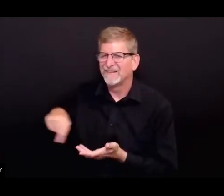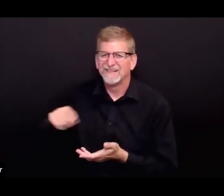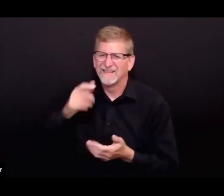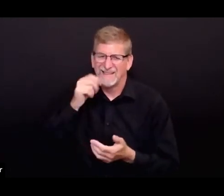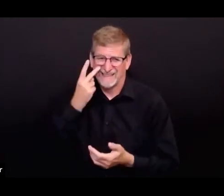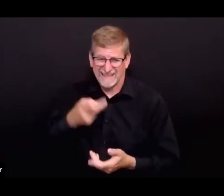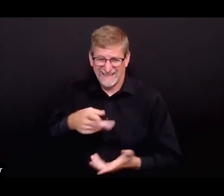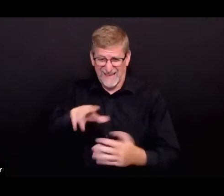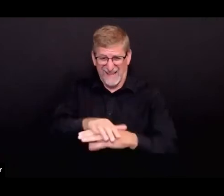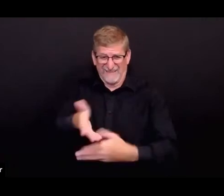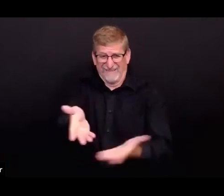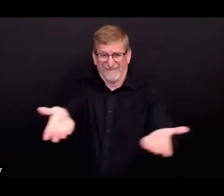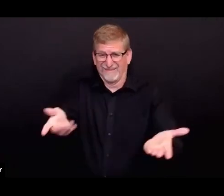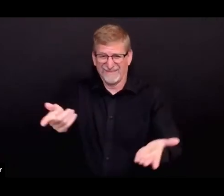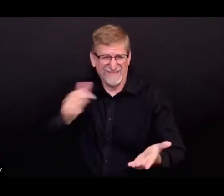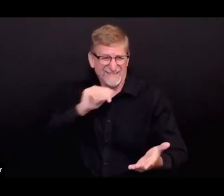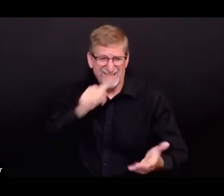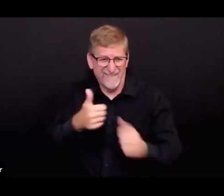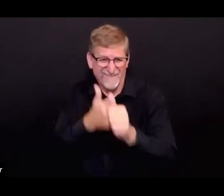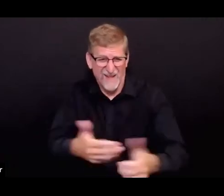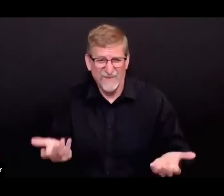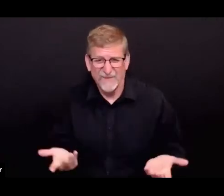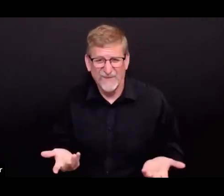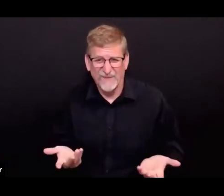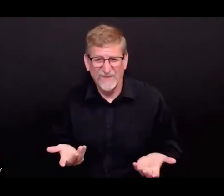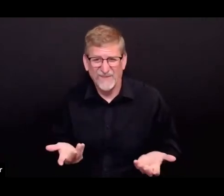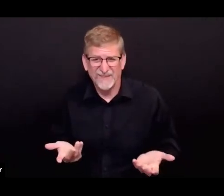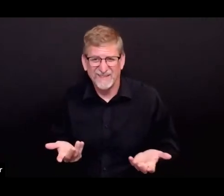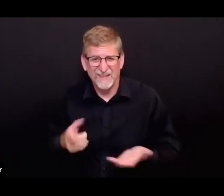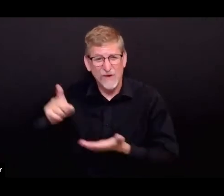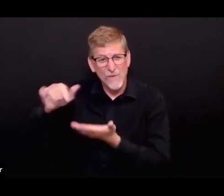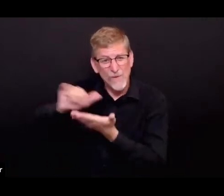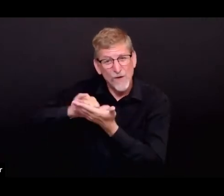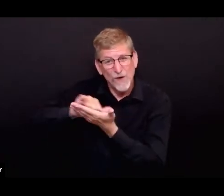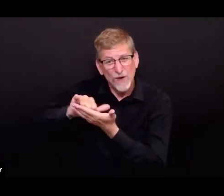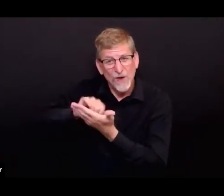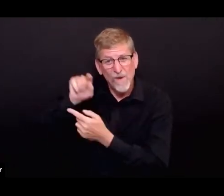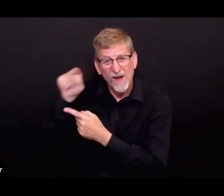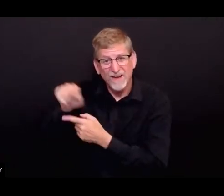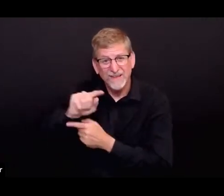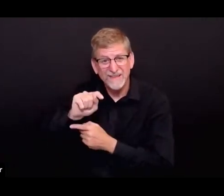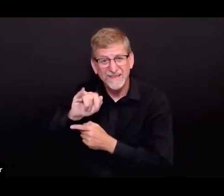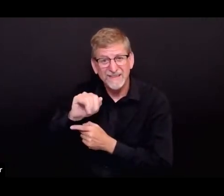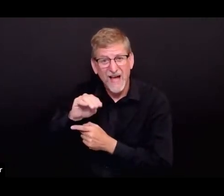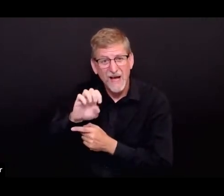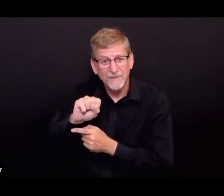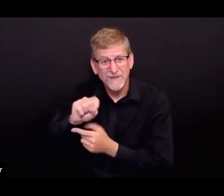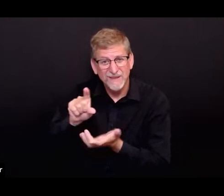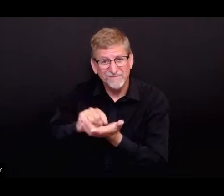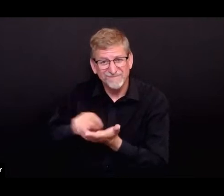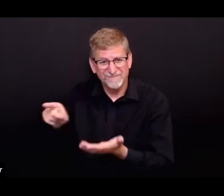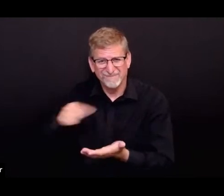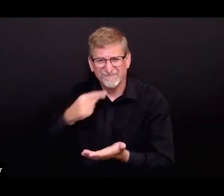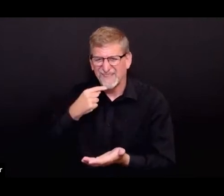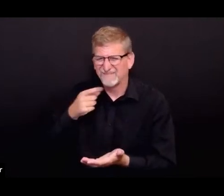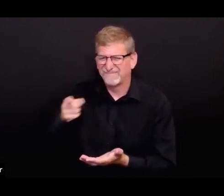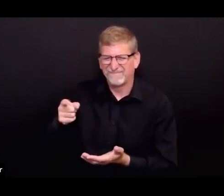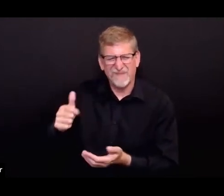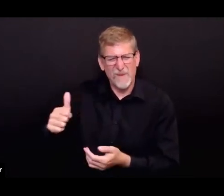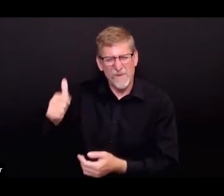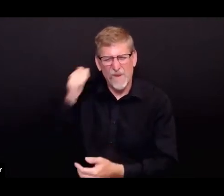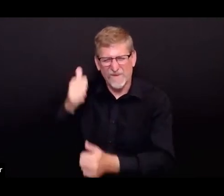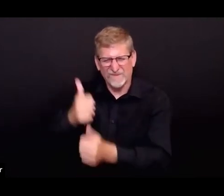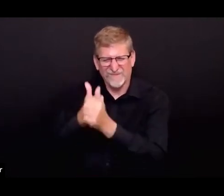it started, I believe, as a New York Times or Washington Post story that those simply were not adhered to. So I'm asking once again, in